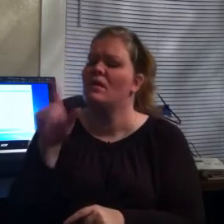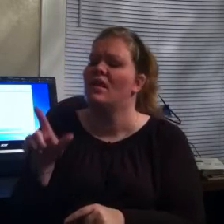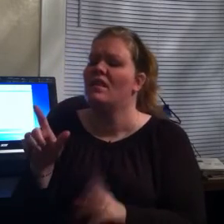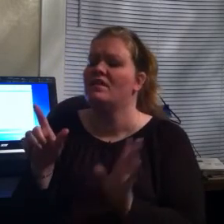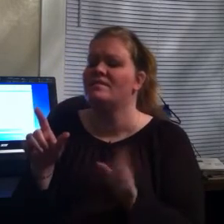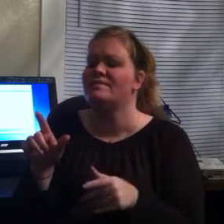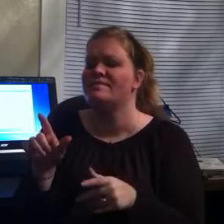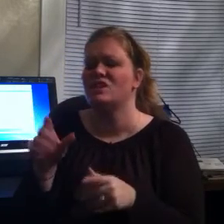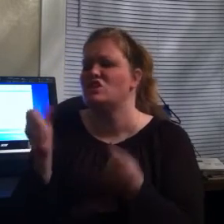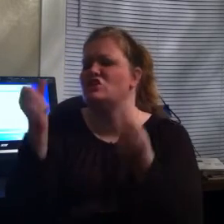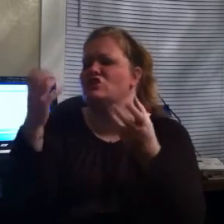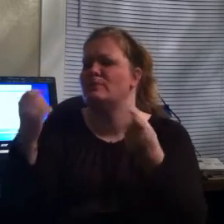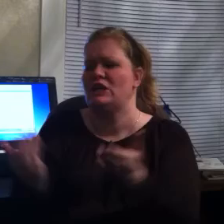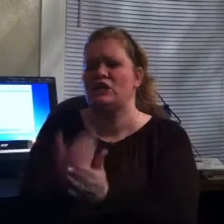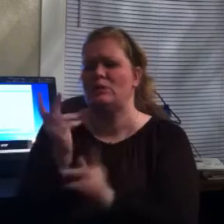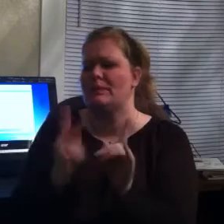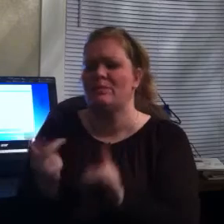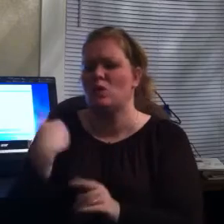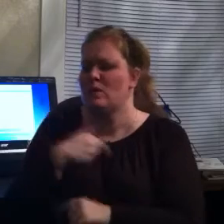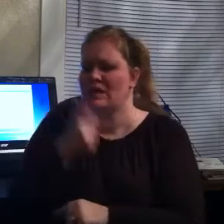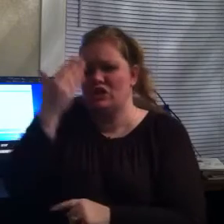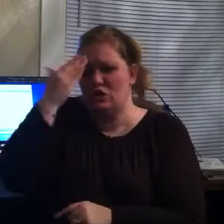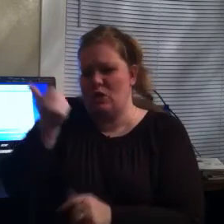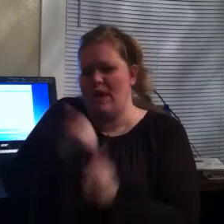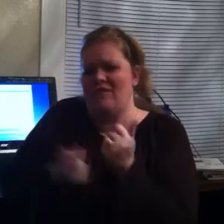well, there's too many new people. We don't know everyone's name anymore.